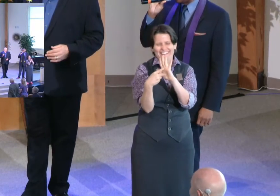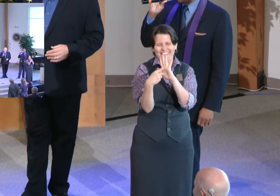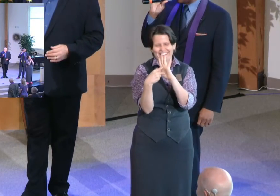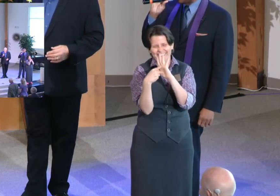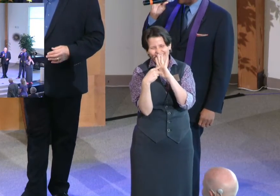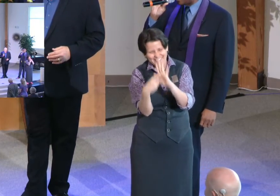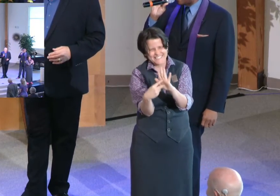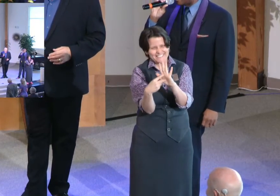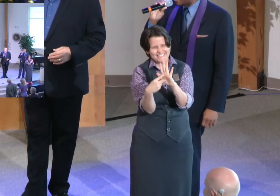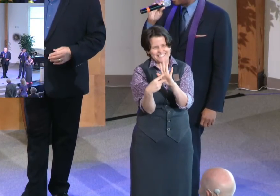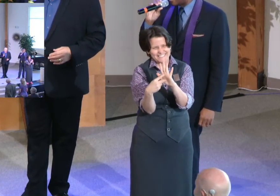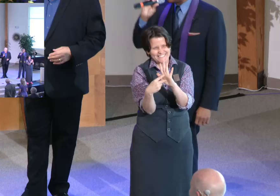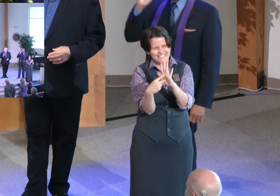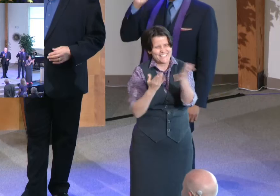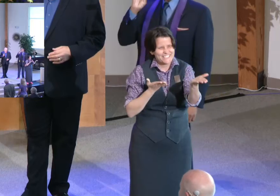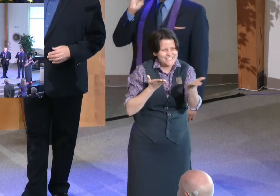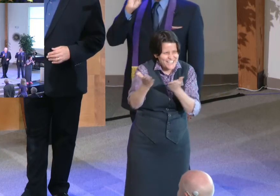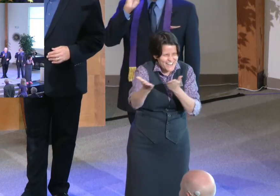God.